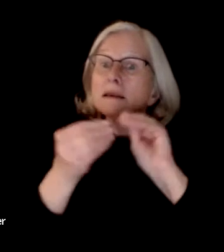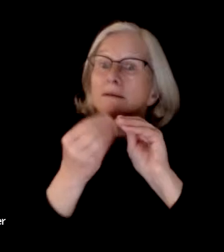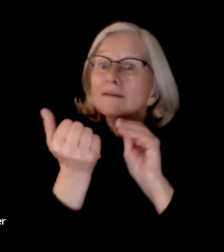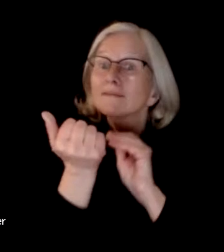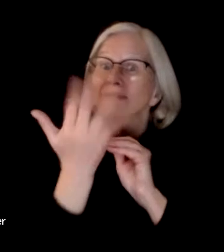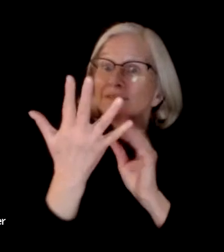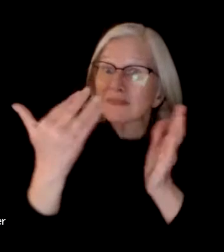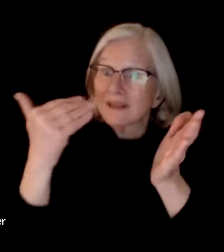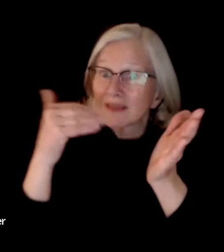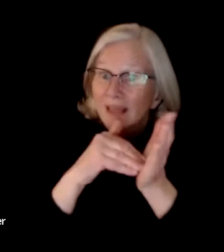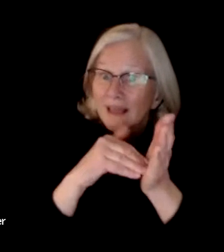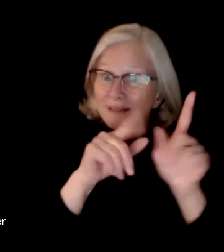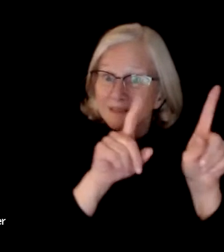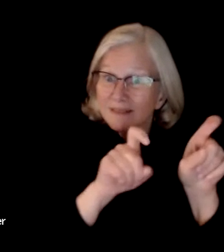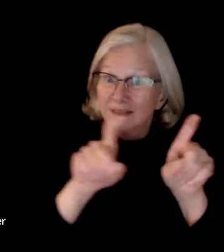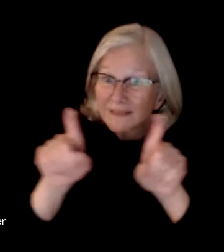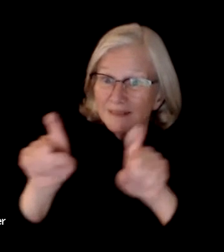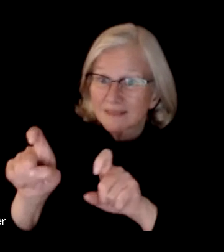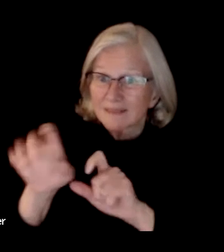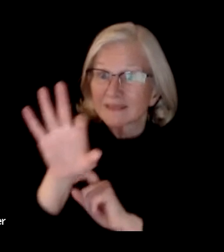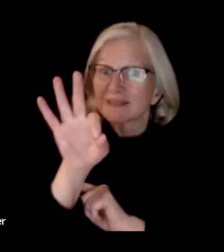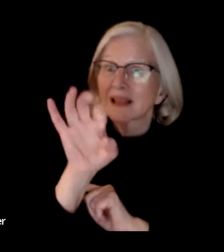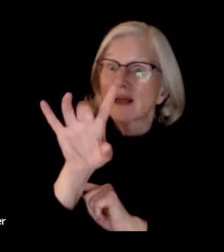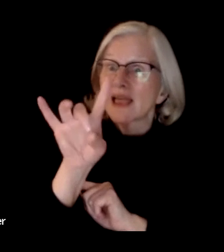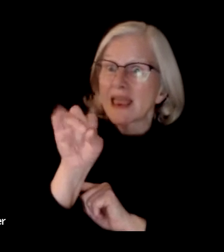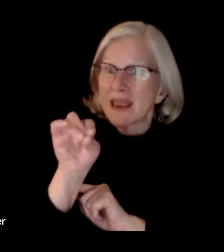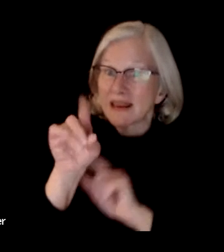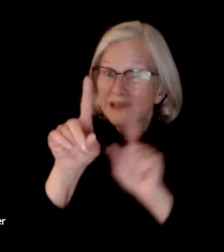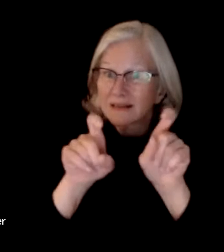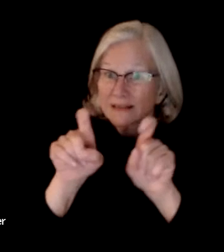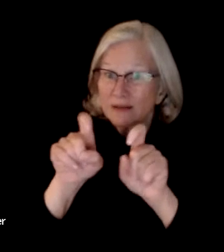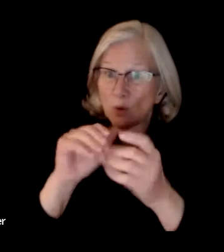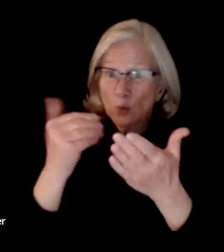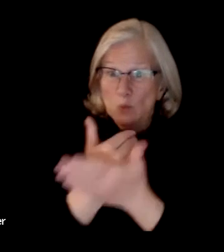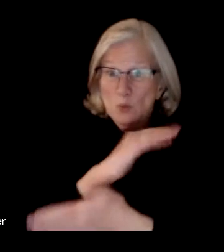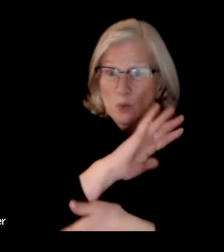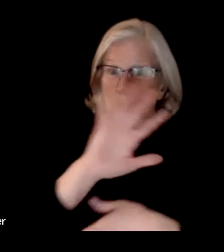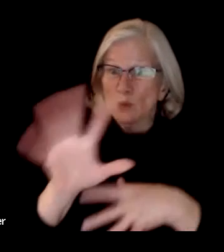15,980 tests. A new total of